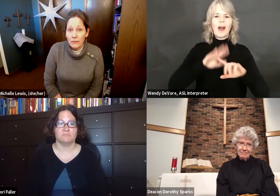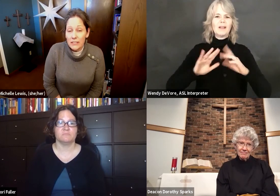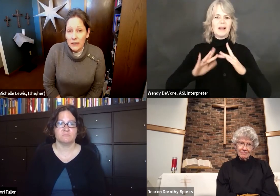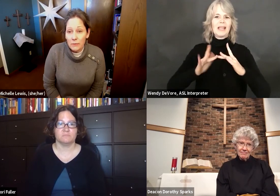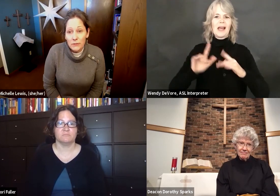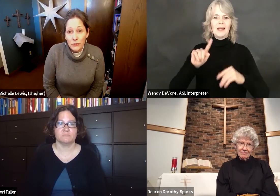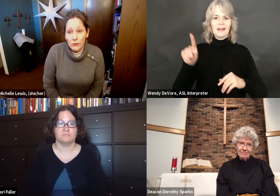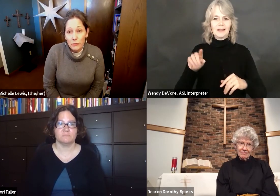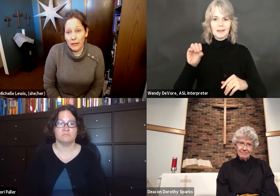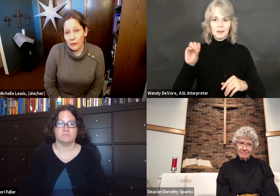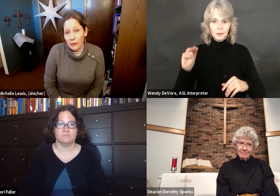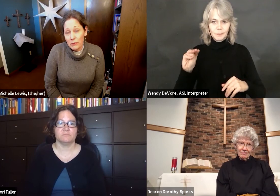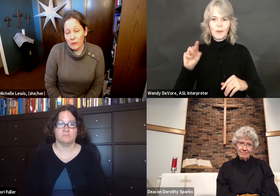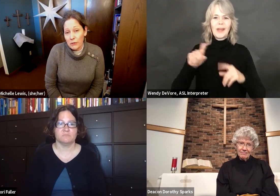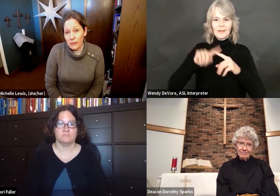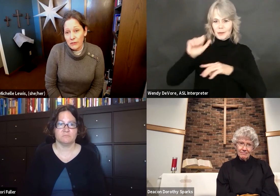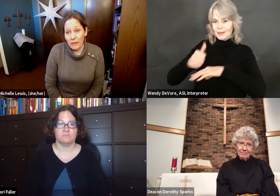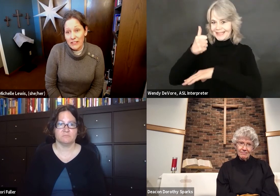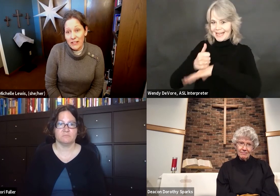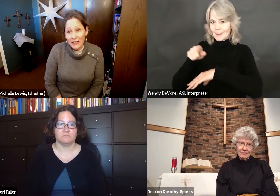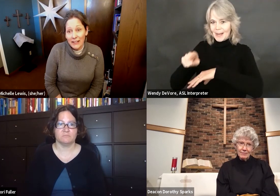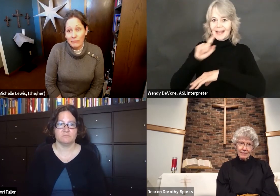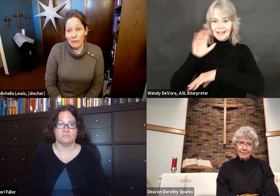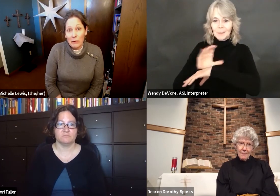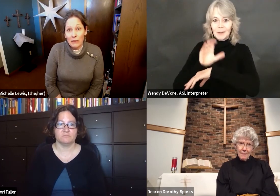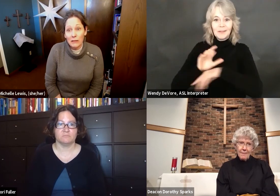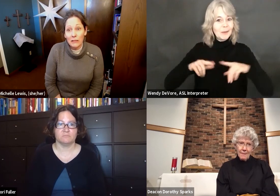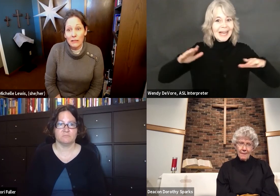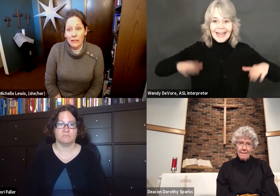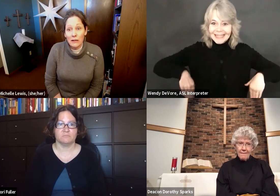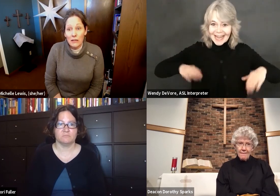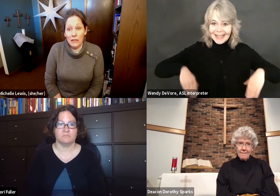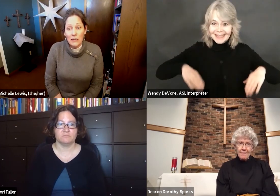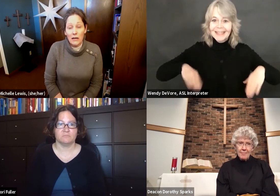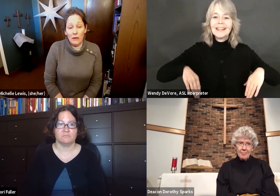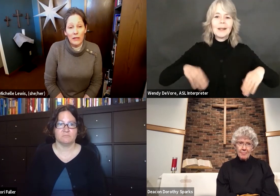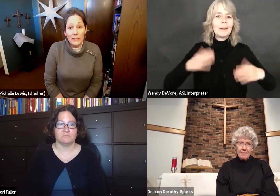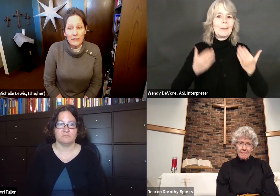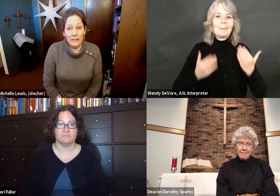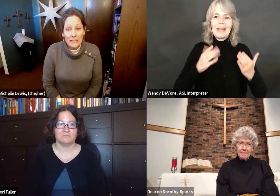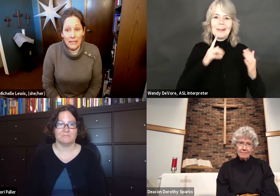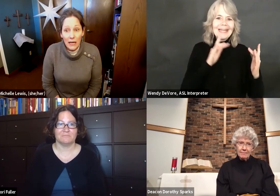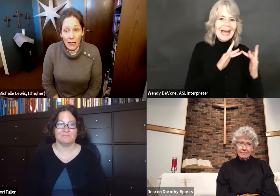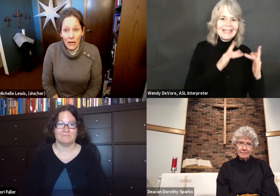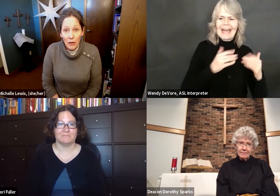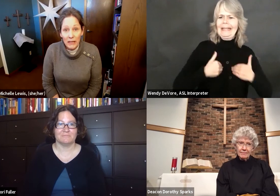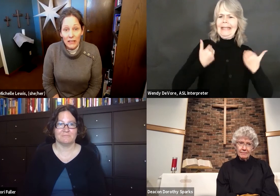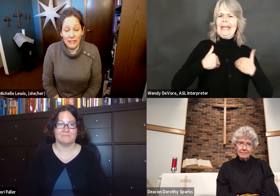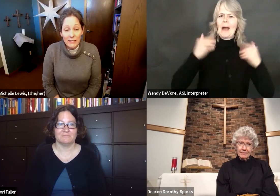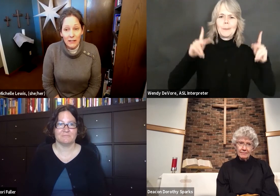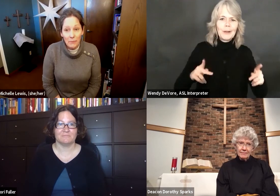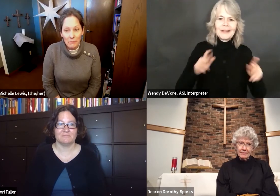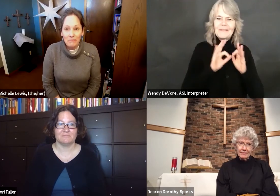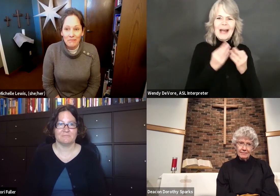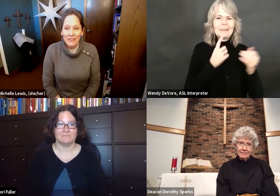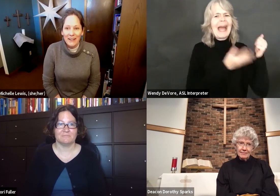You have to set up Zoom on your computer. So if you haven't done it, maybe call a young relative and say, hey, help me get this